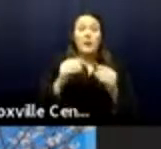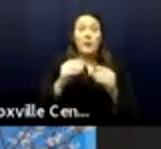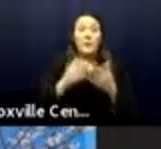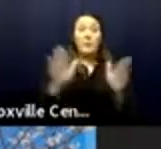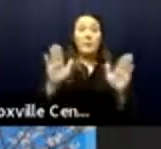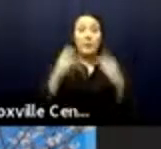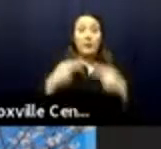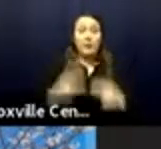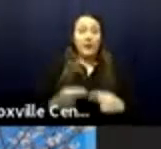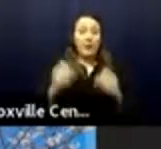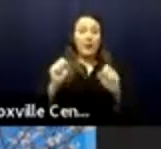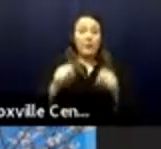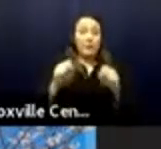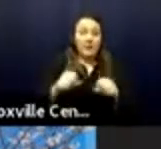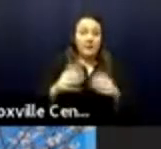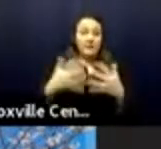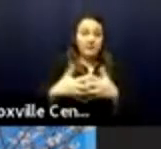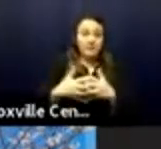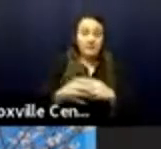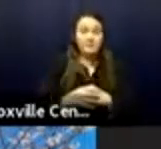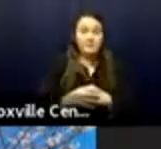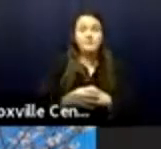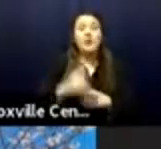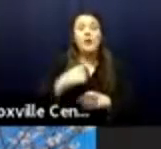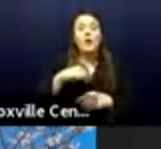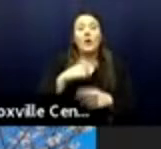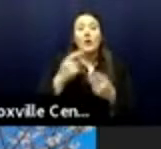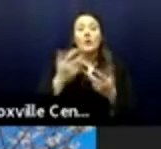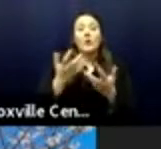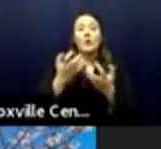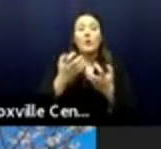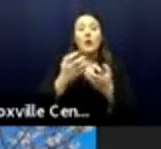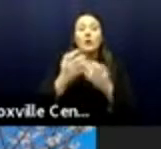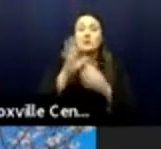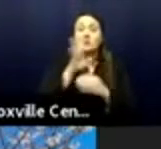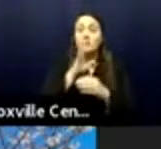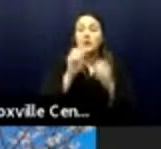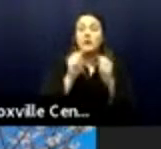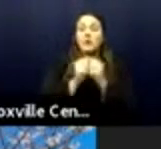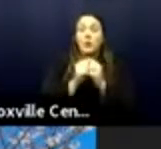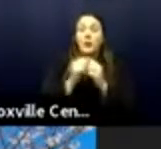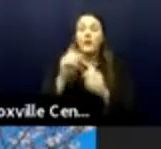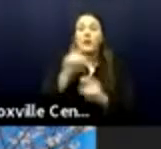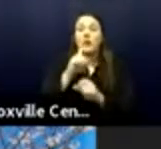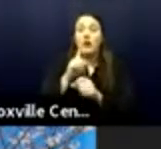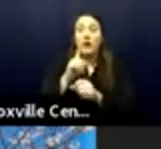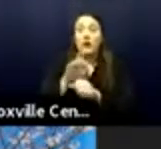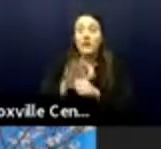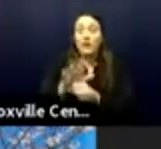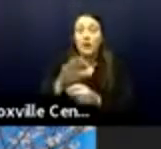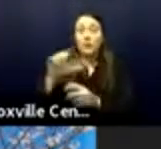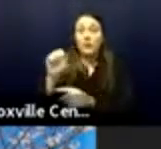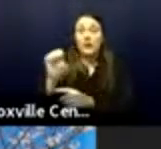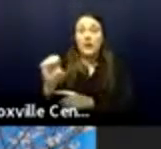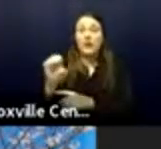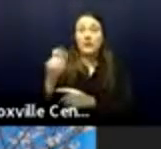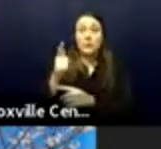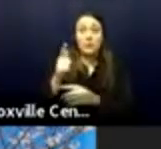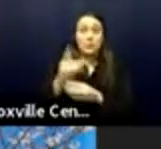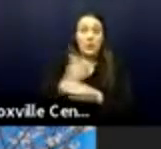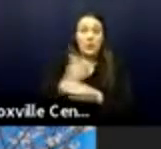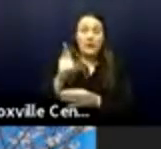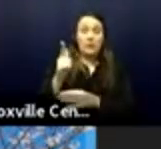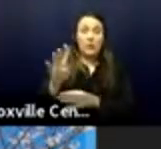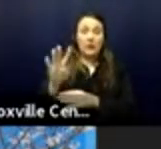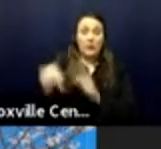capability. For this benchmark, we aim to speak to cases within 24 hours and close contacts within 48 hours. To